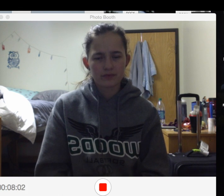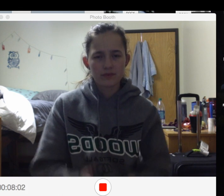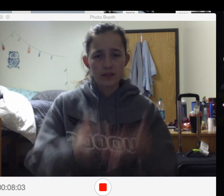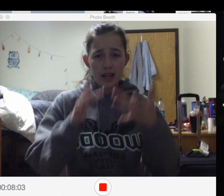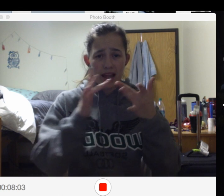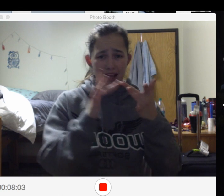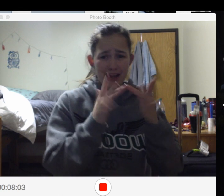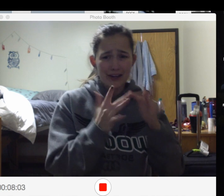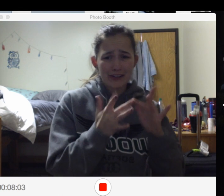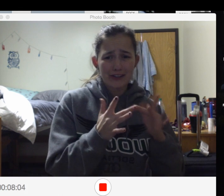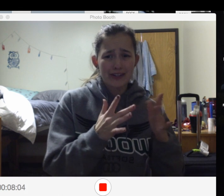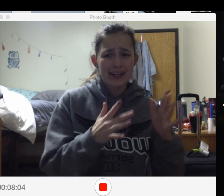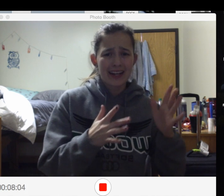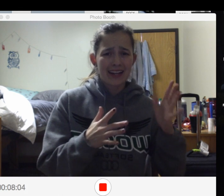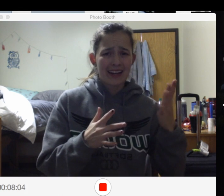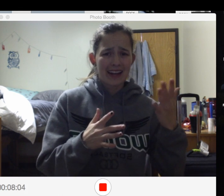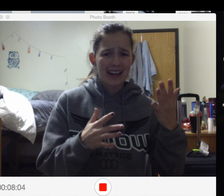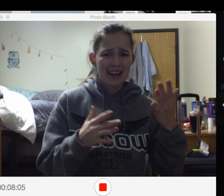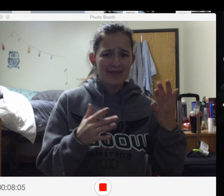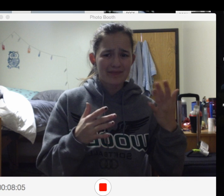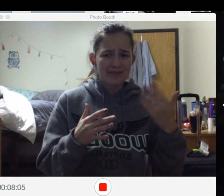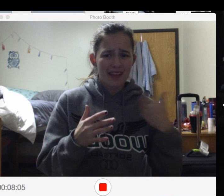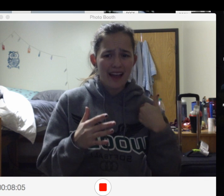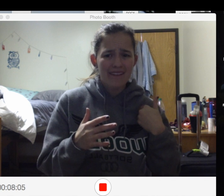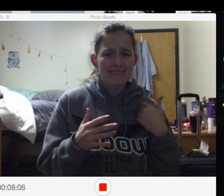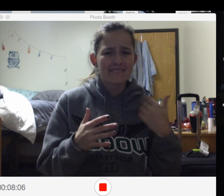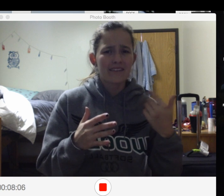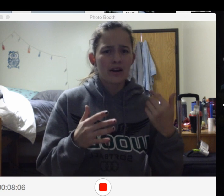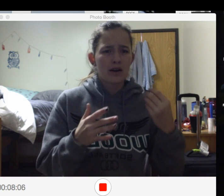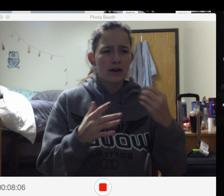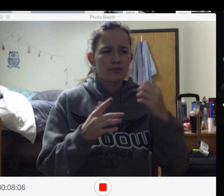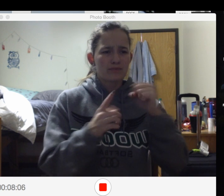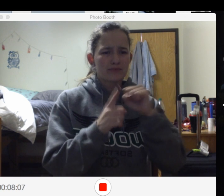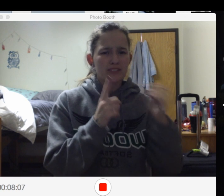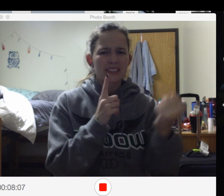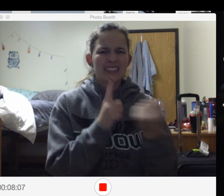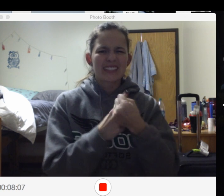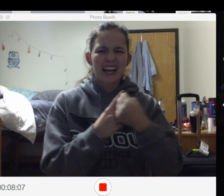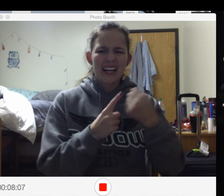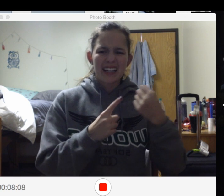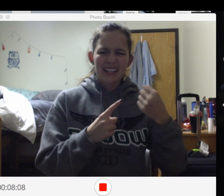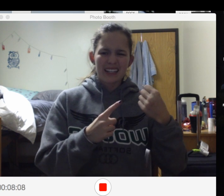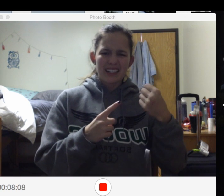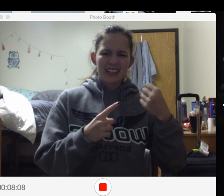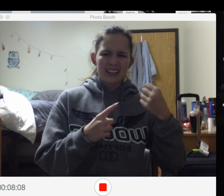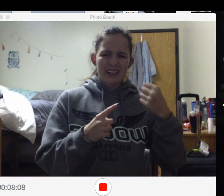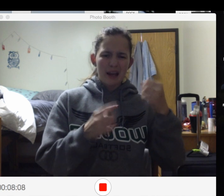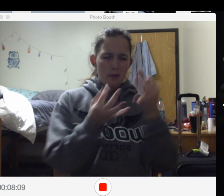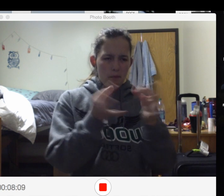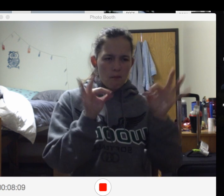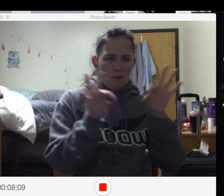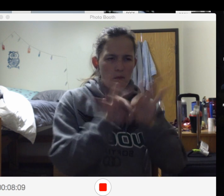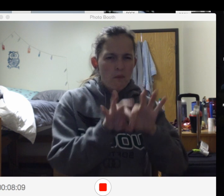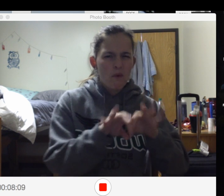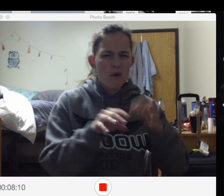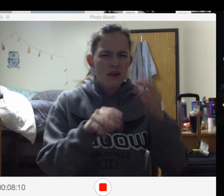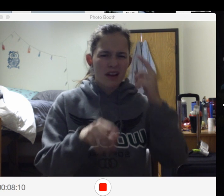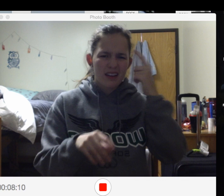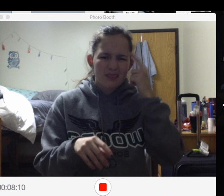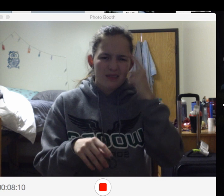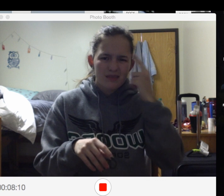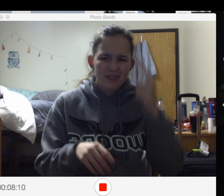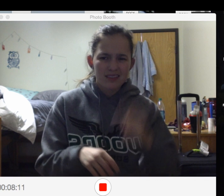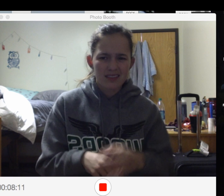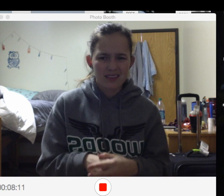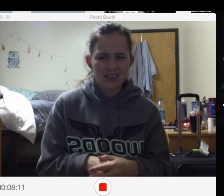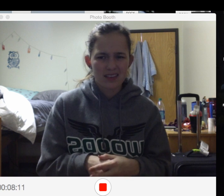that these algorithms have encoded in them a sense of the public life, a sense of civic responsibility. We need you to make